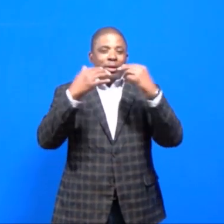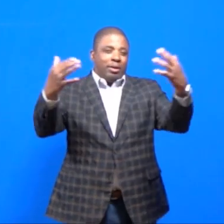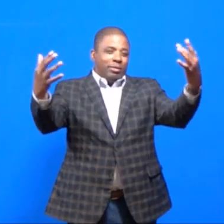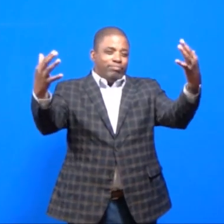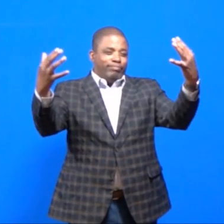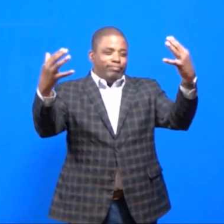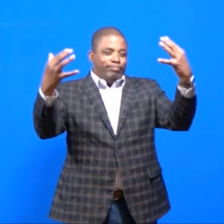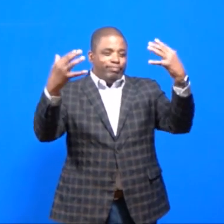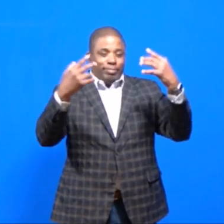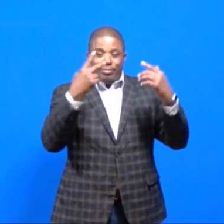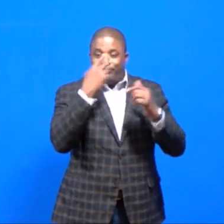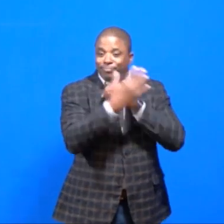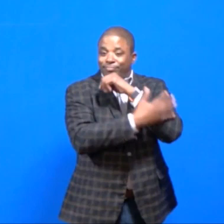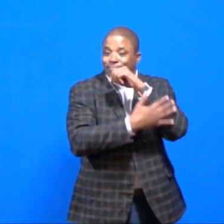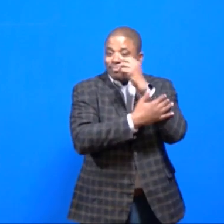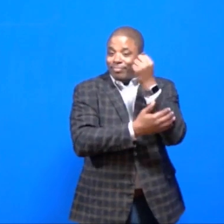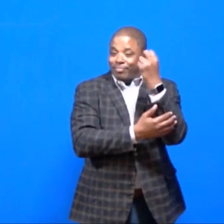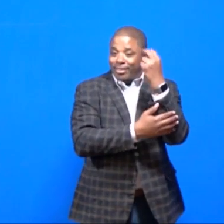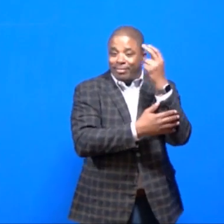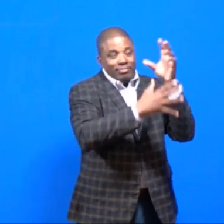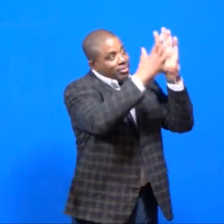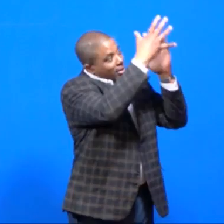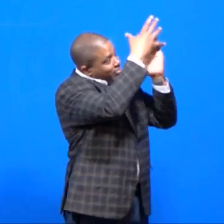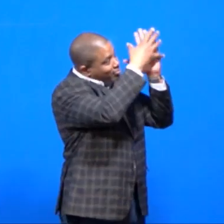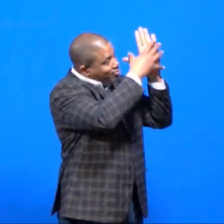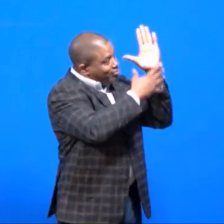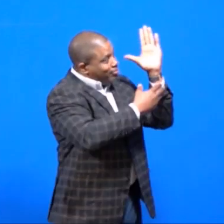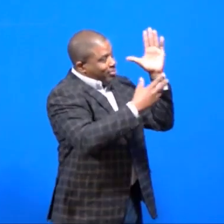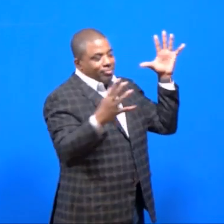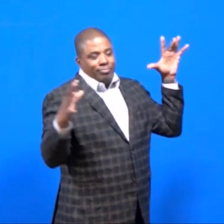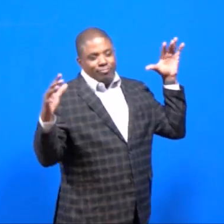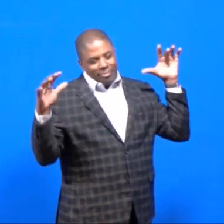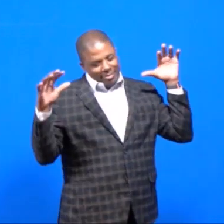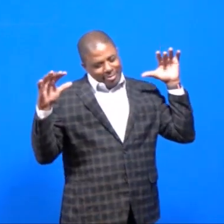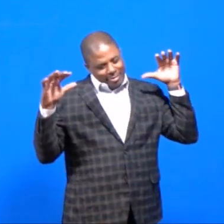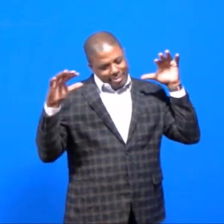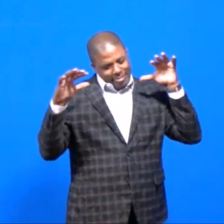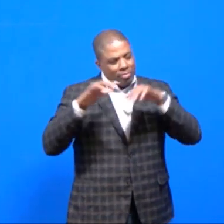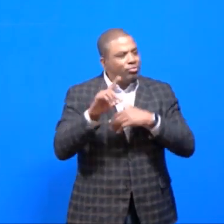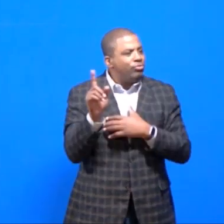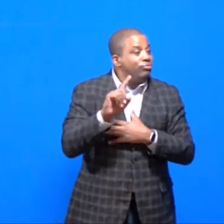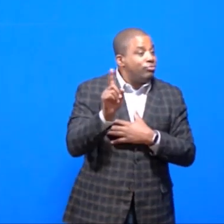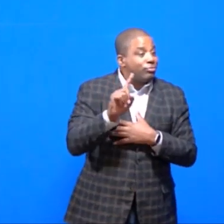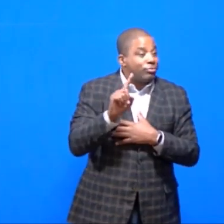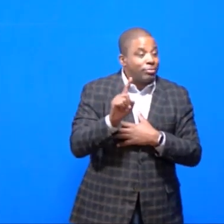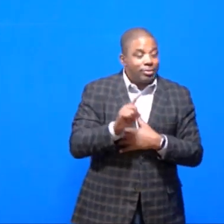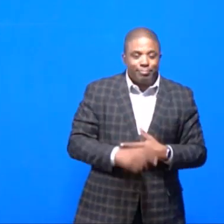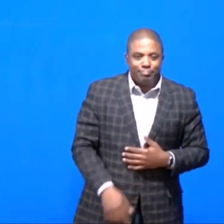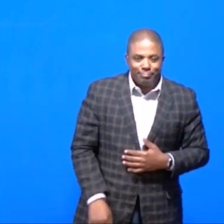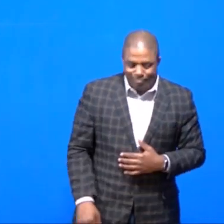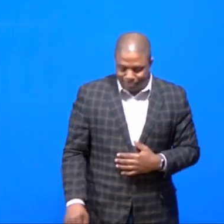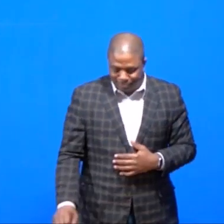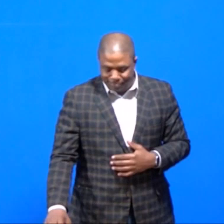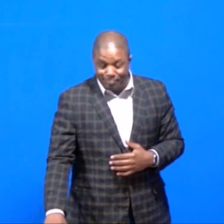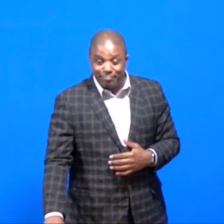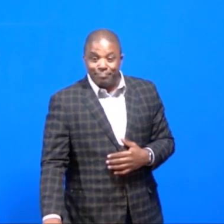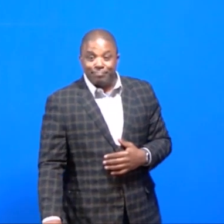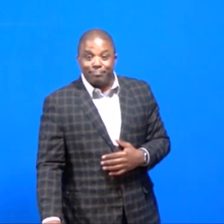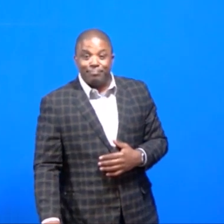And we see that Joshua had called all of these people from the 12 tribes, and they had sent their representatives down to meet with